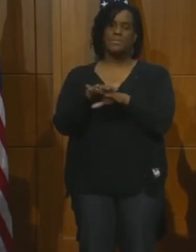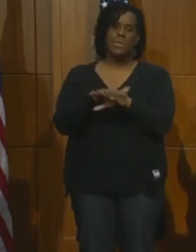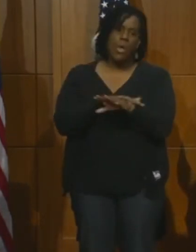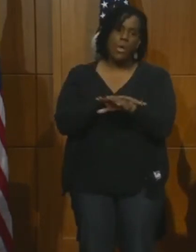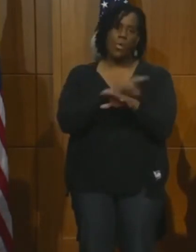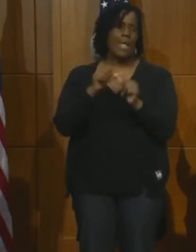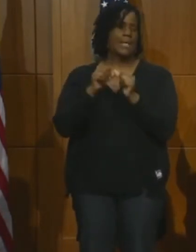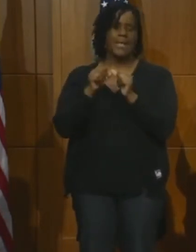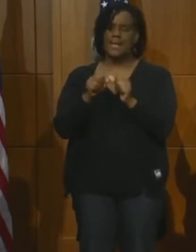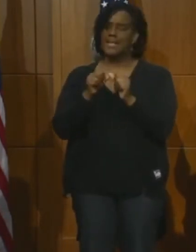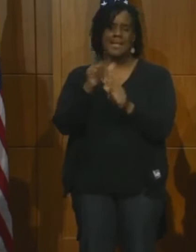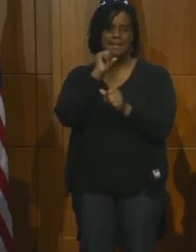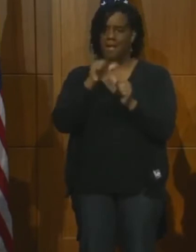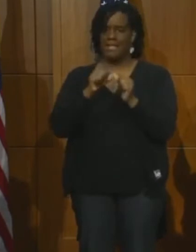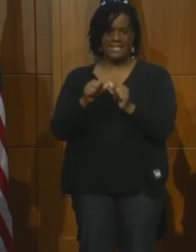and inconsistent.